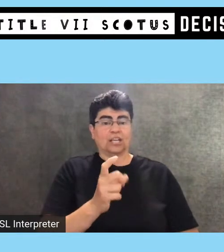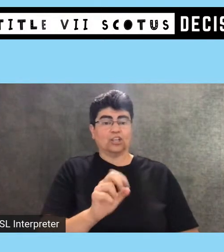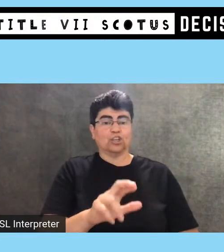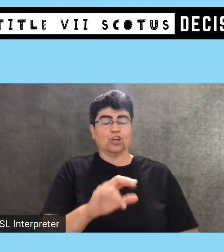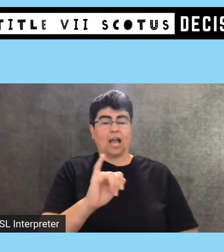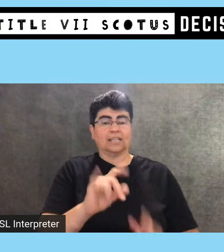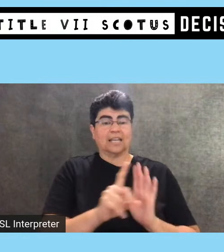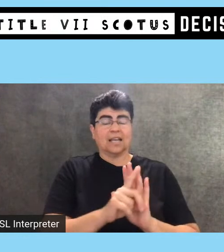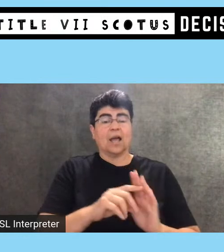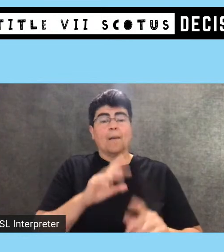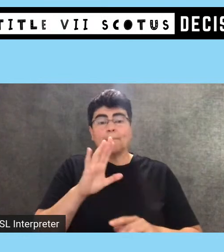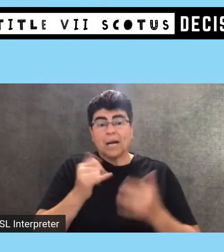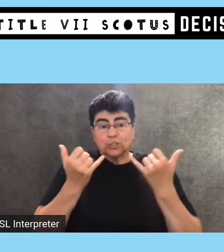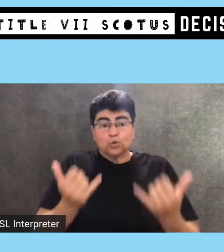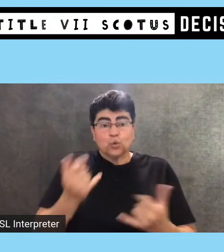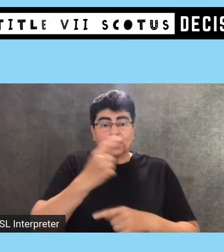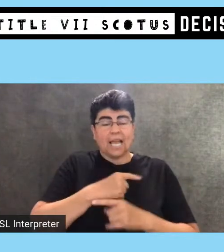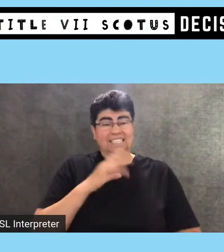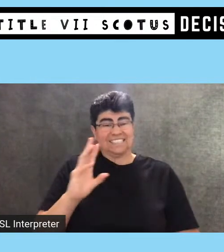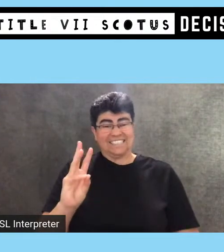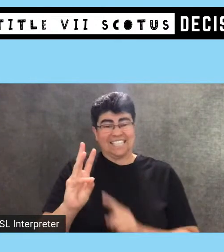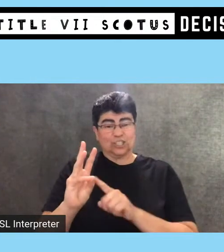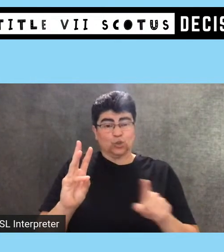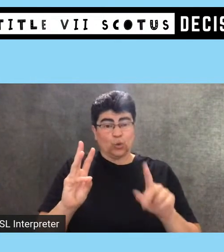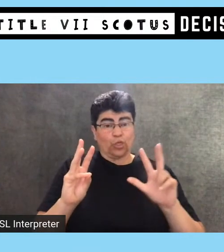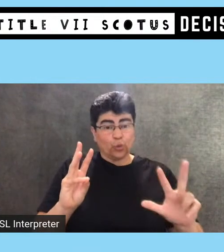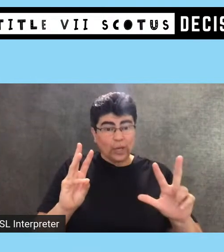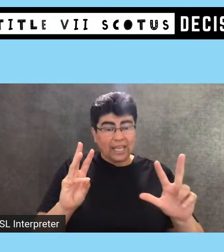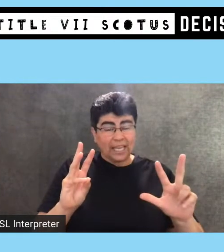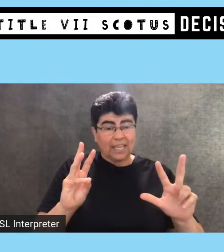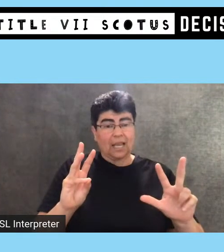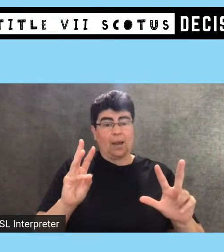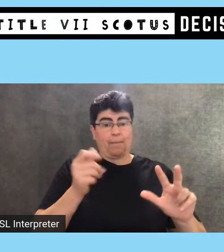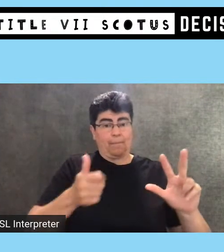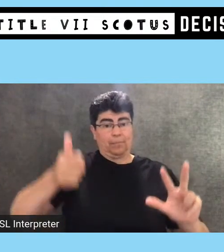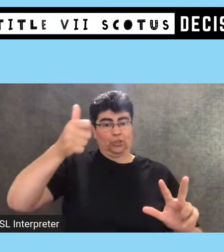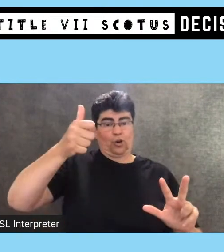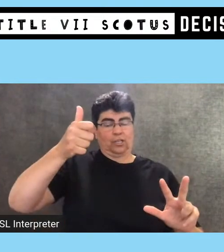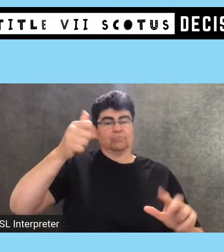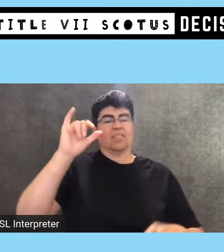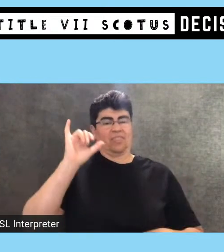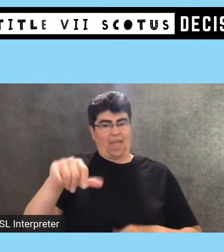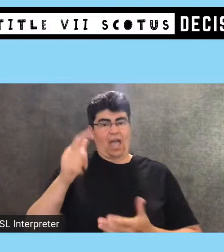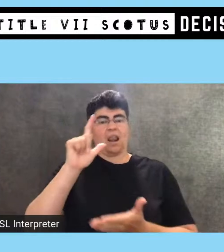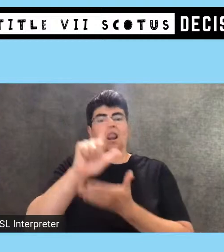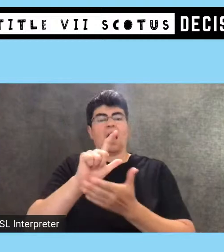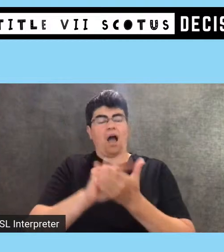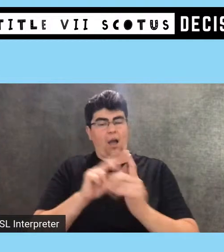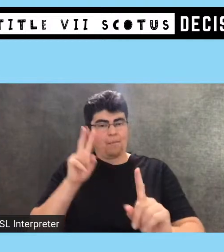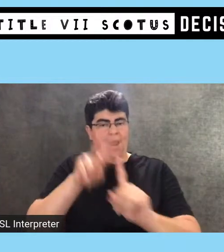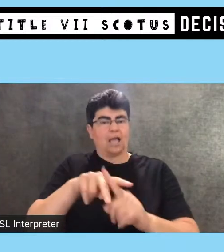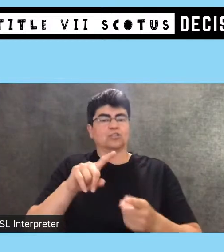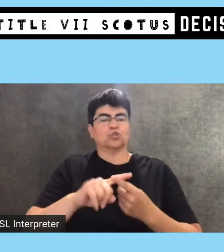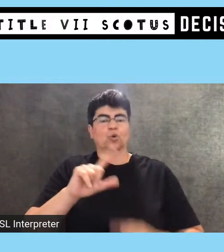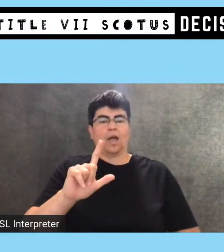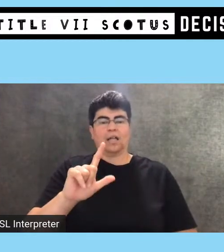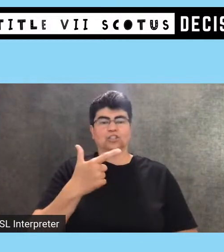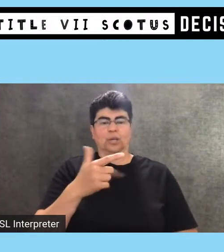a 6-3 majority, a huge victory, this law applies to the LGBTQ community.